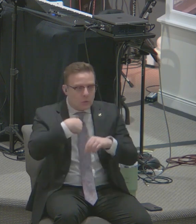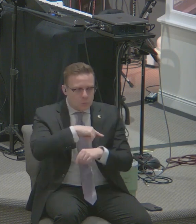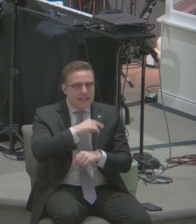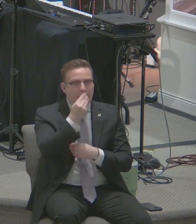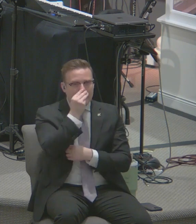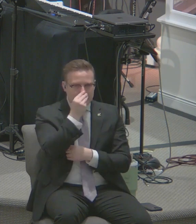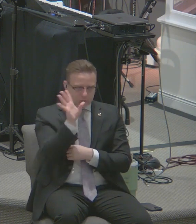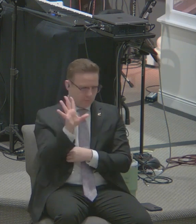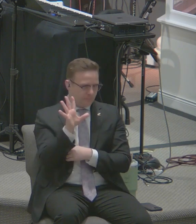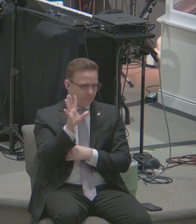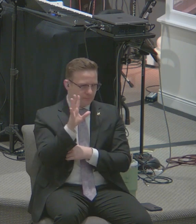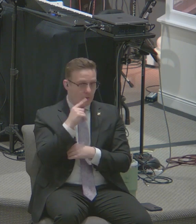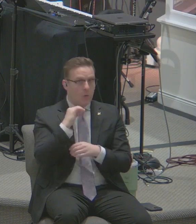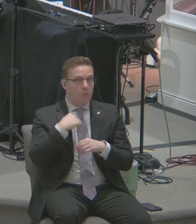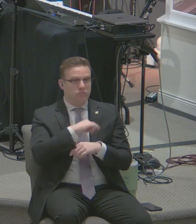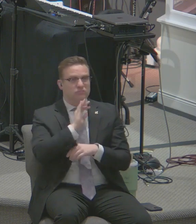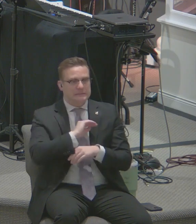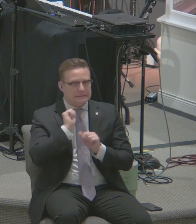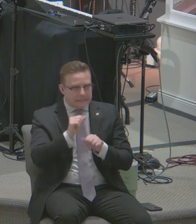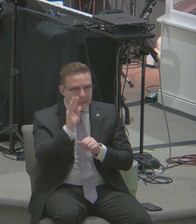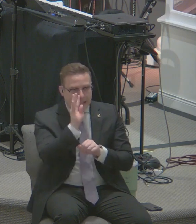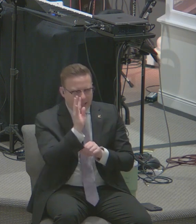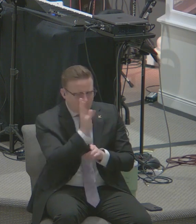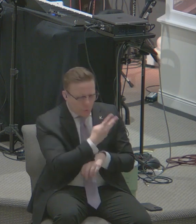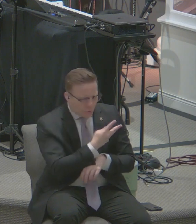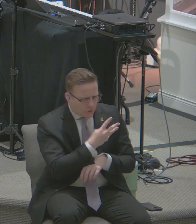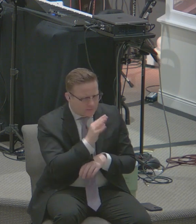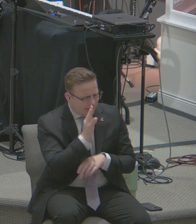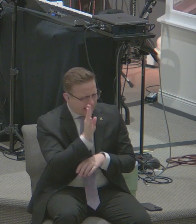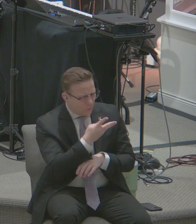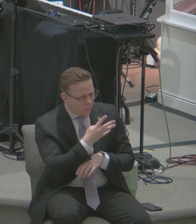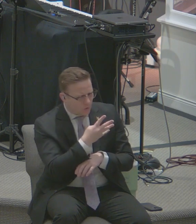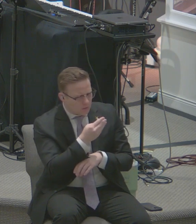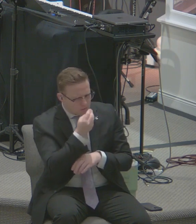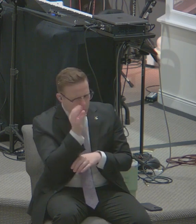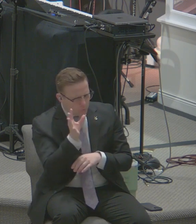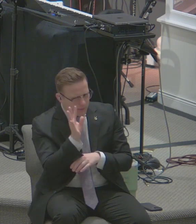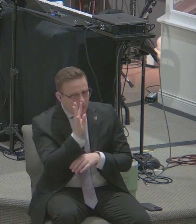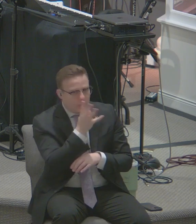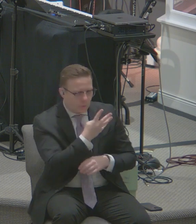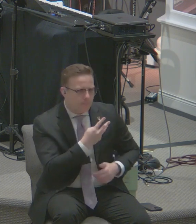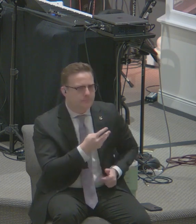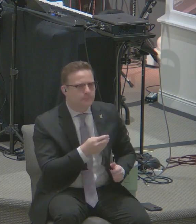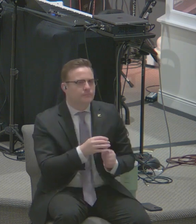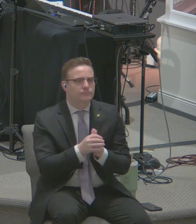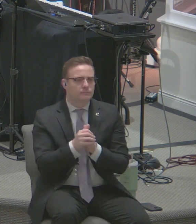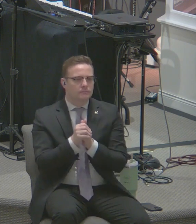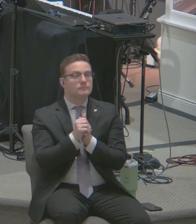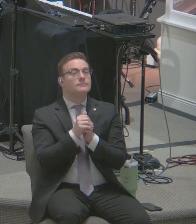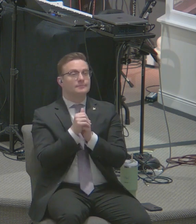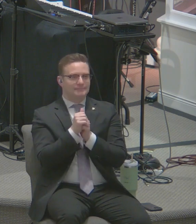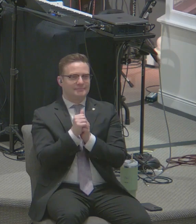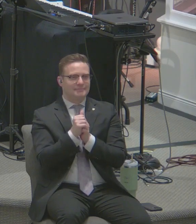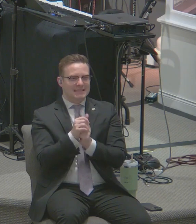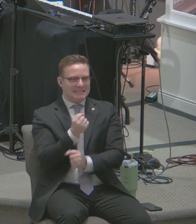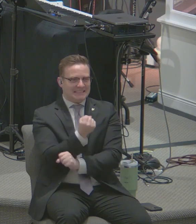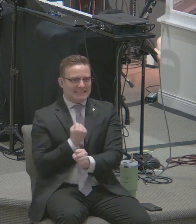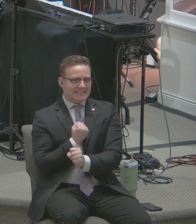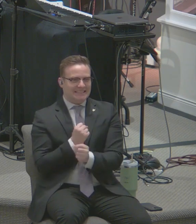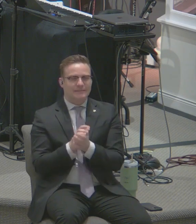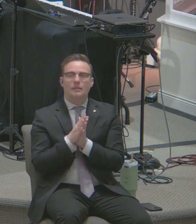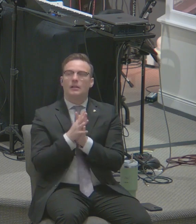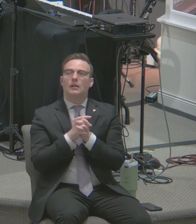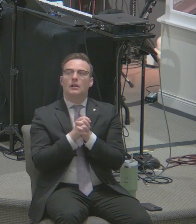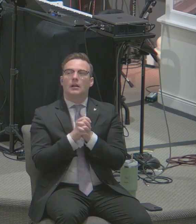the knowledge of the Son of God. That is Jesus. Jesus is the all in all. He fills everything from Genesis